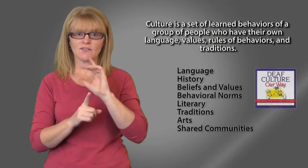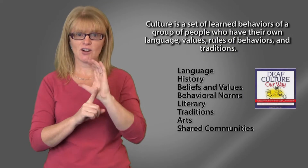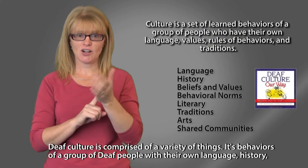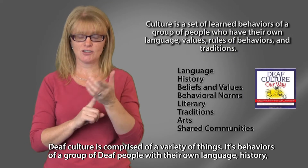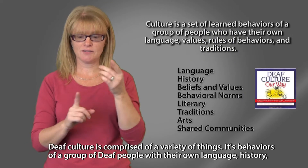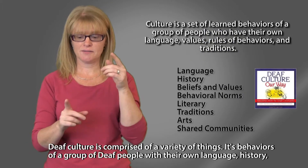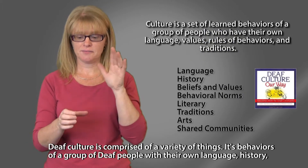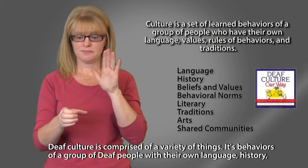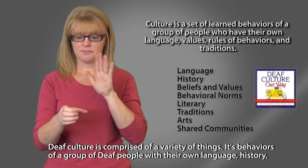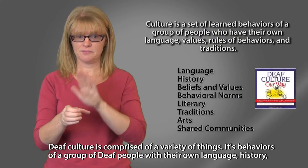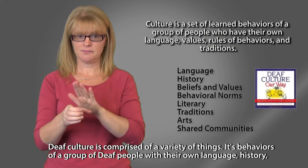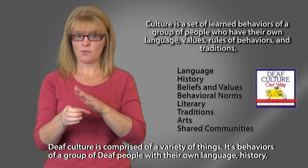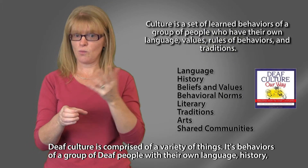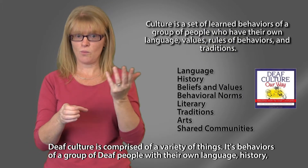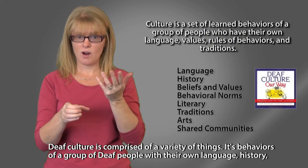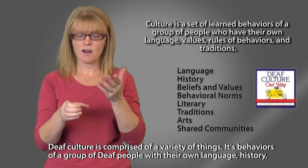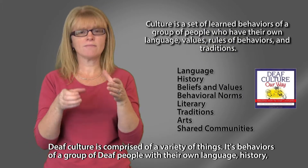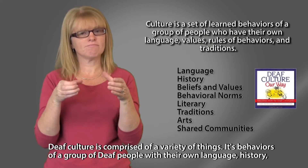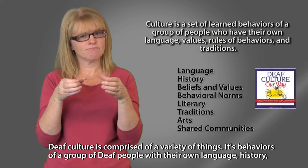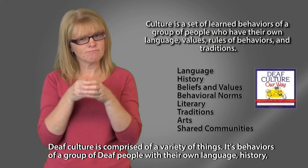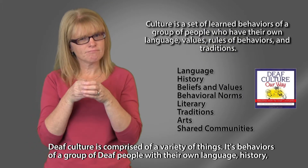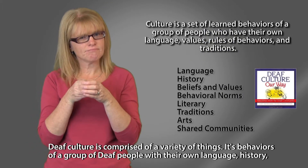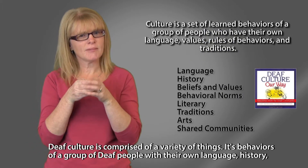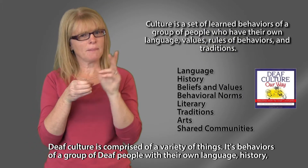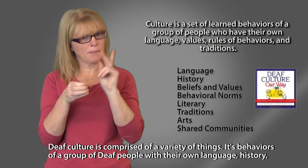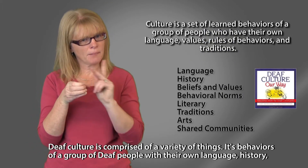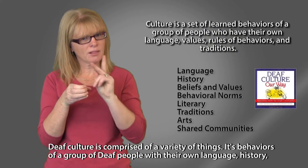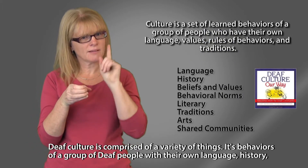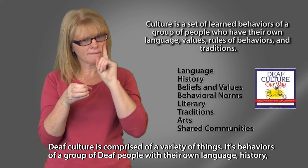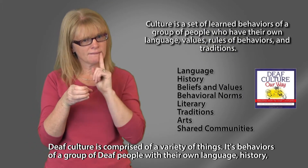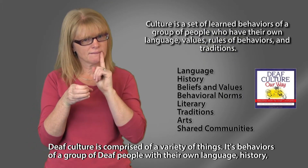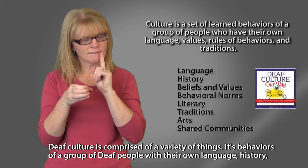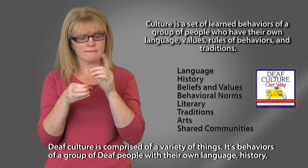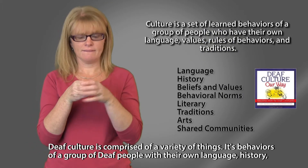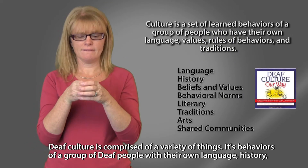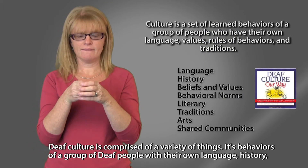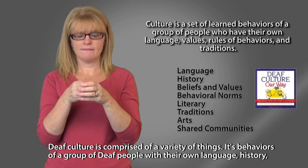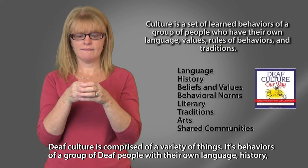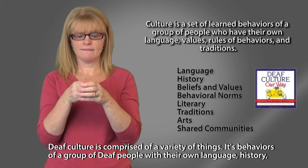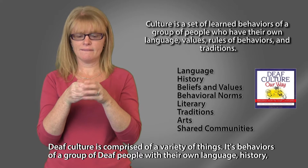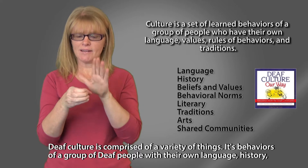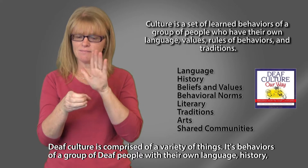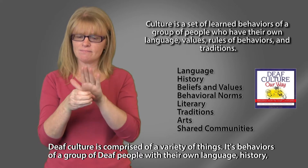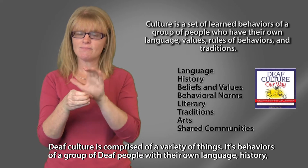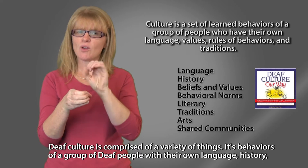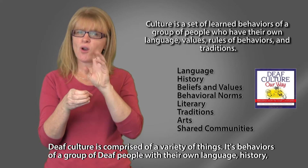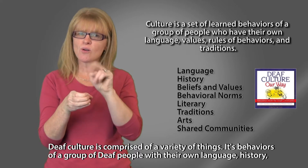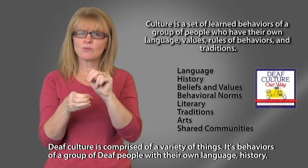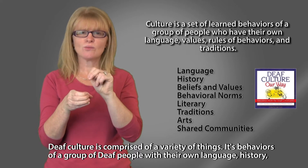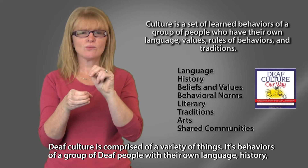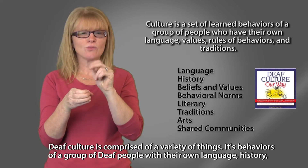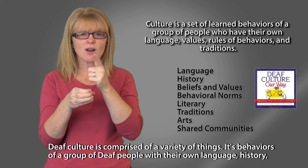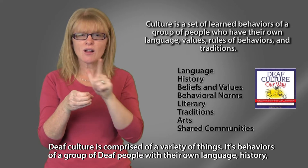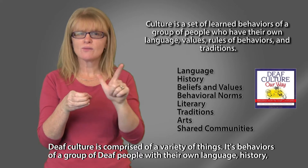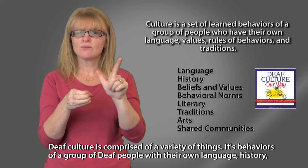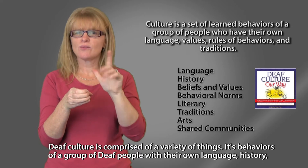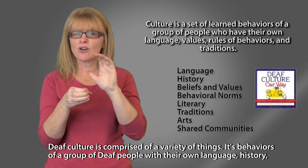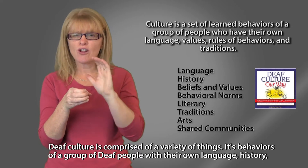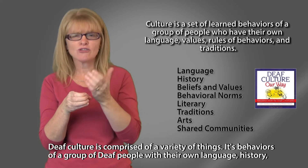Deaf culture is comprised of a variety of things. It's behaviors of a group of Deaf people with their own language and